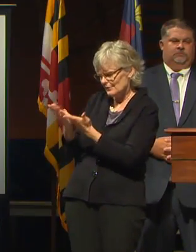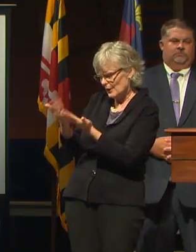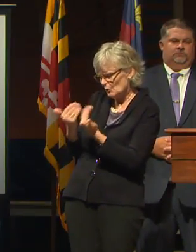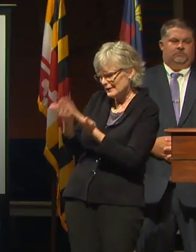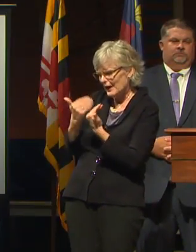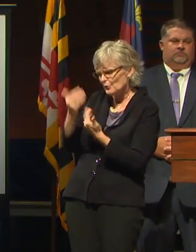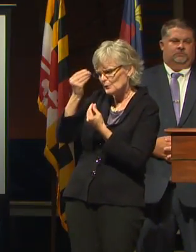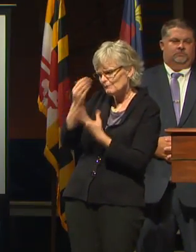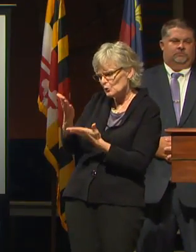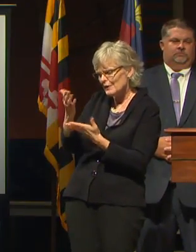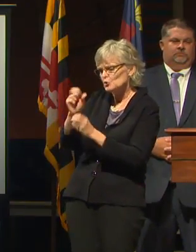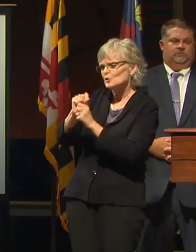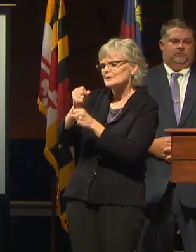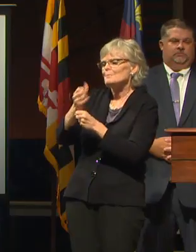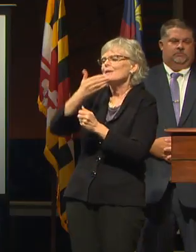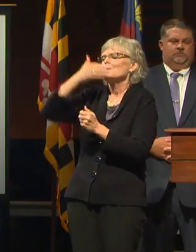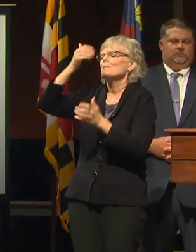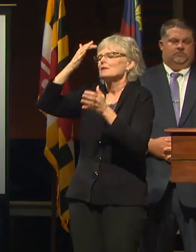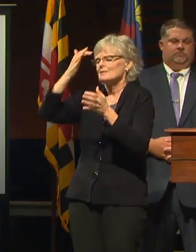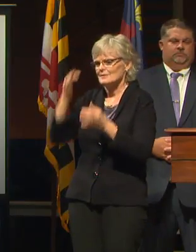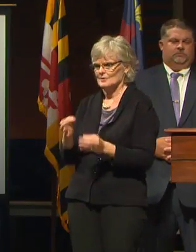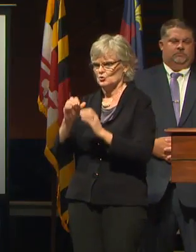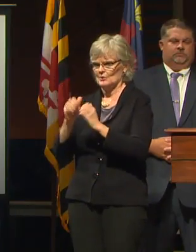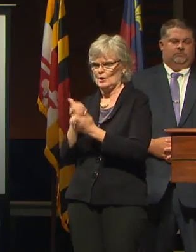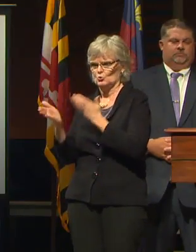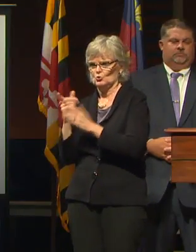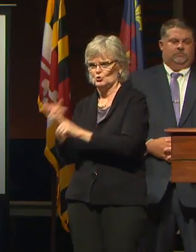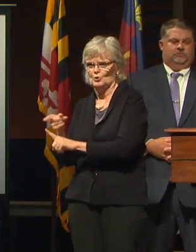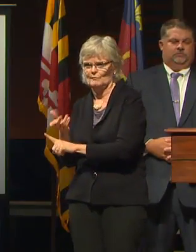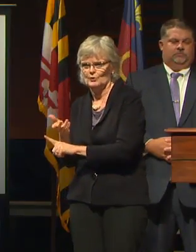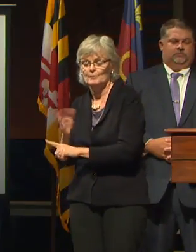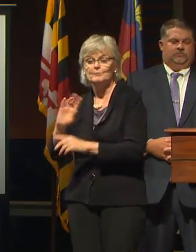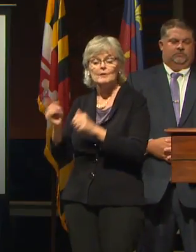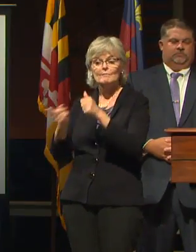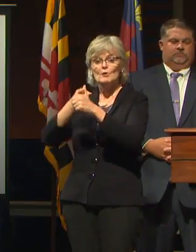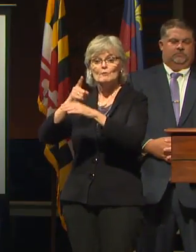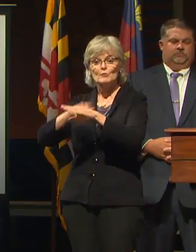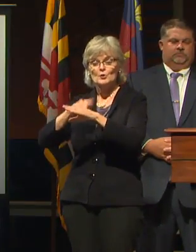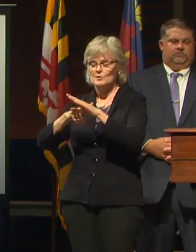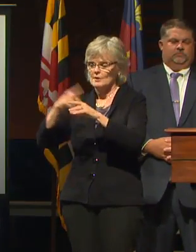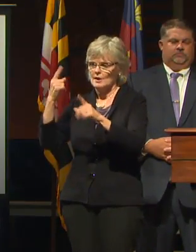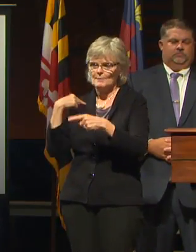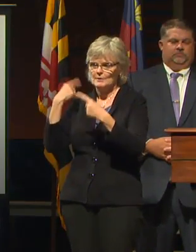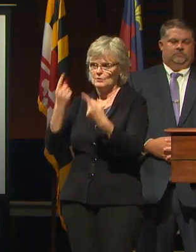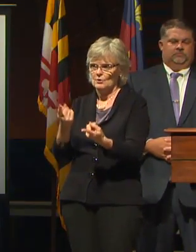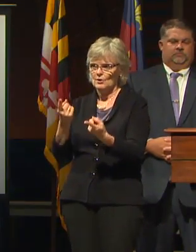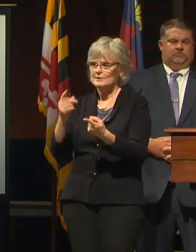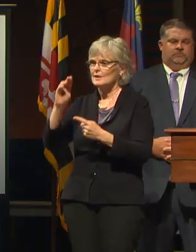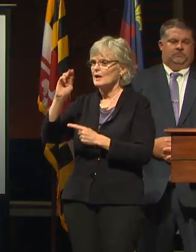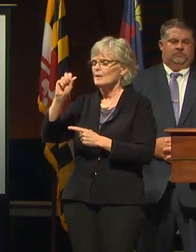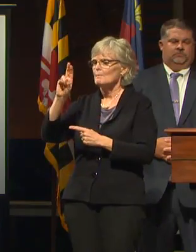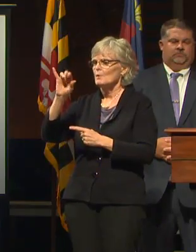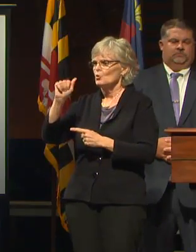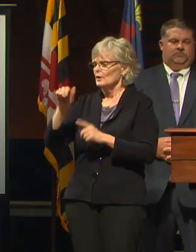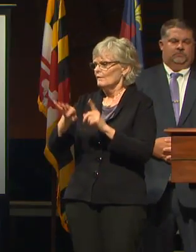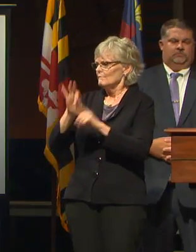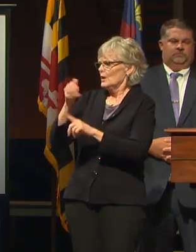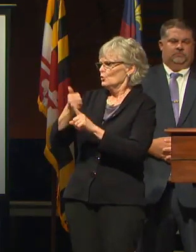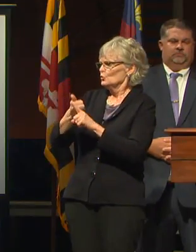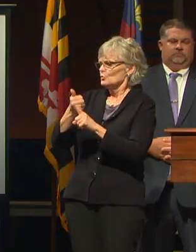order to make the best decisions about how to serve her. For the first time in a long time, Maria finds